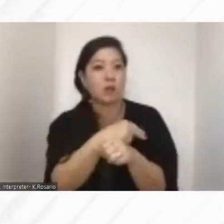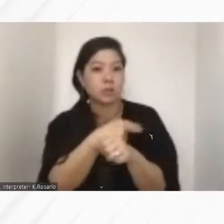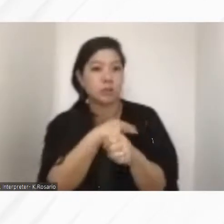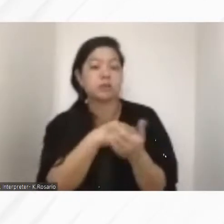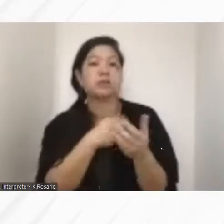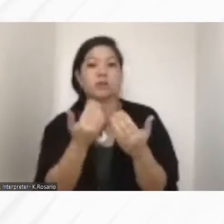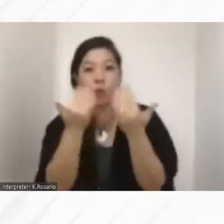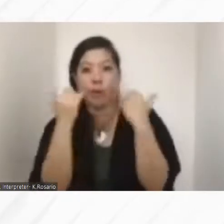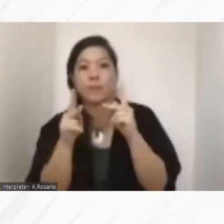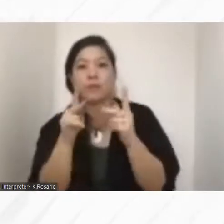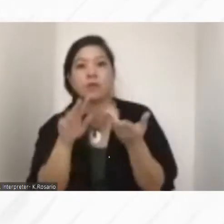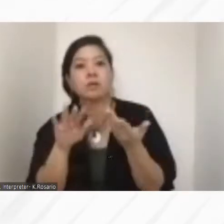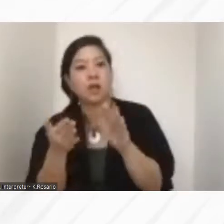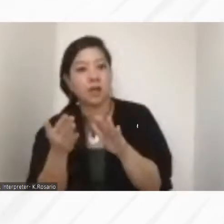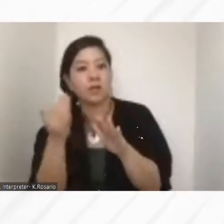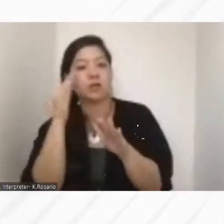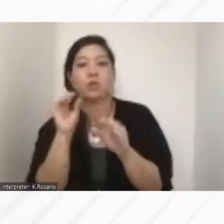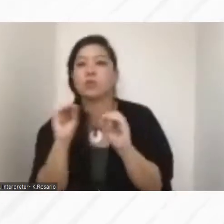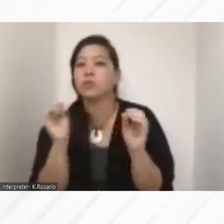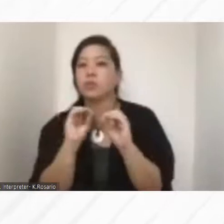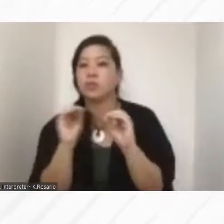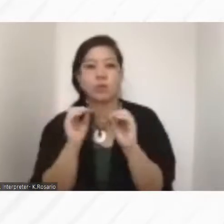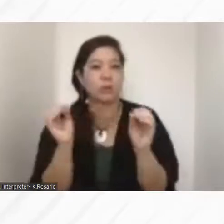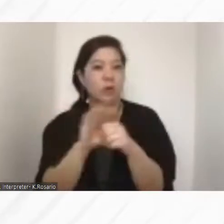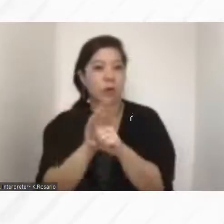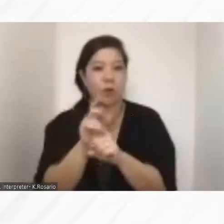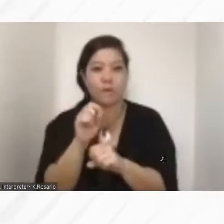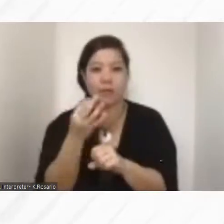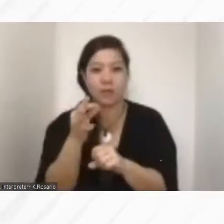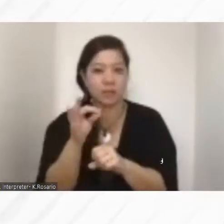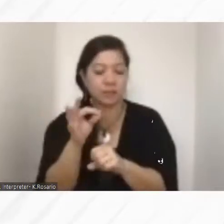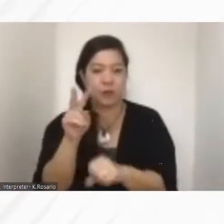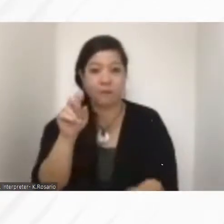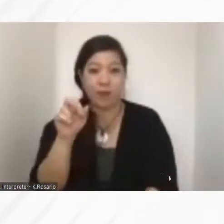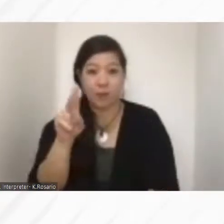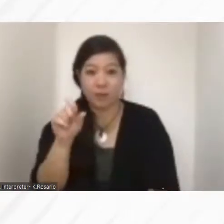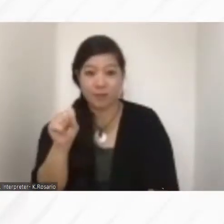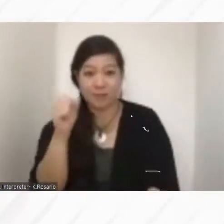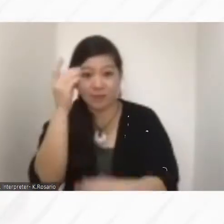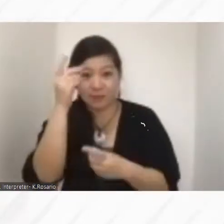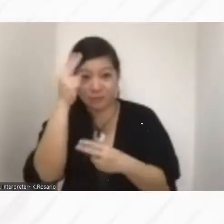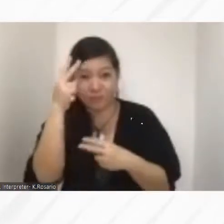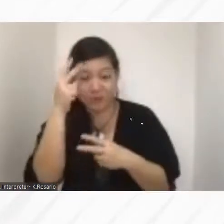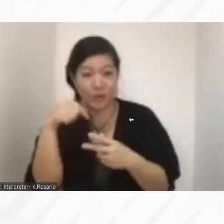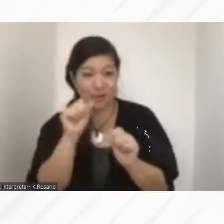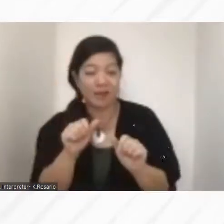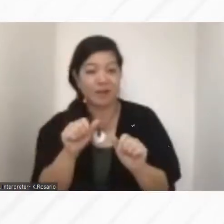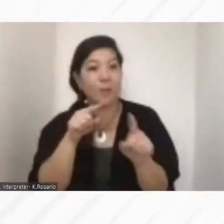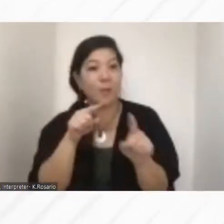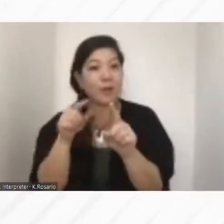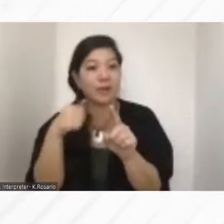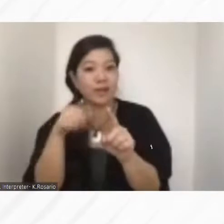overwhelmed and people to die. And there is no virus in the history of mankind that we can point to where we